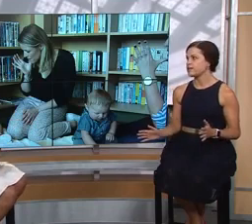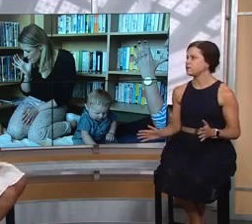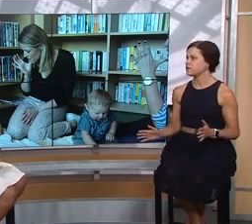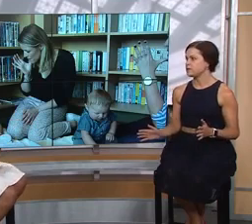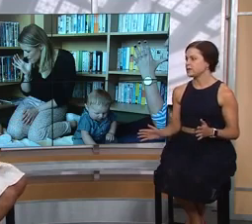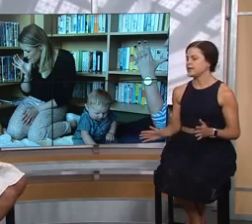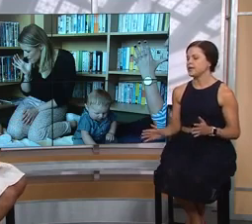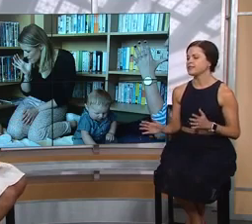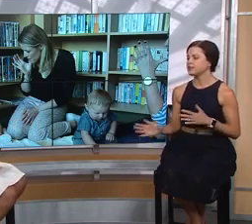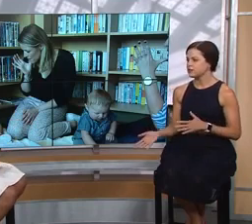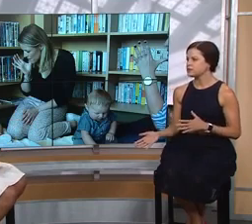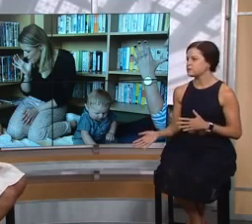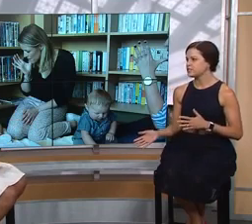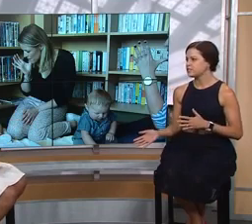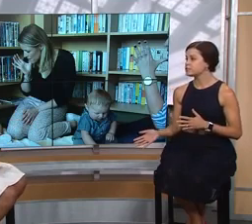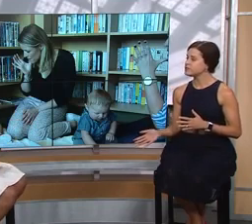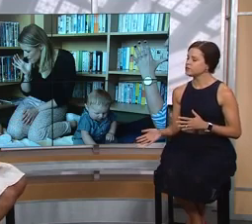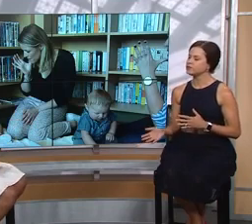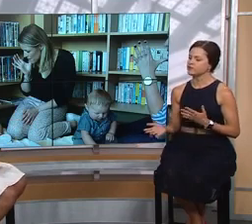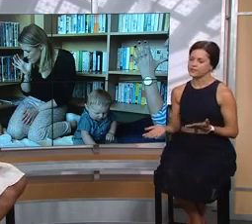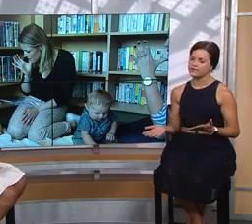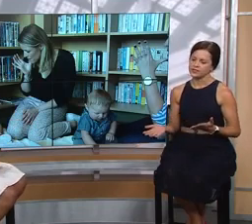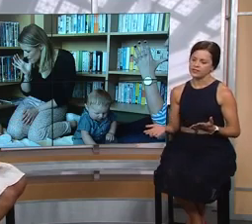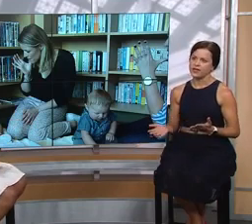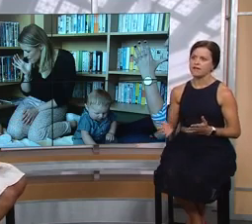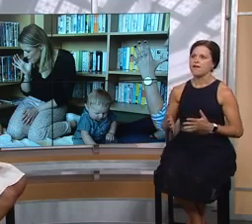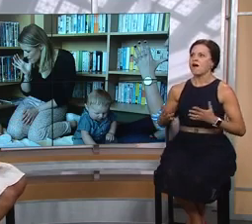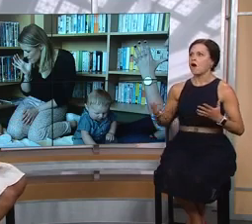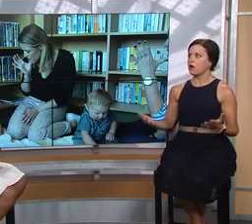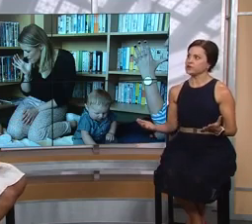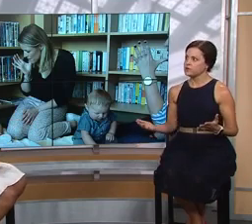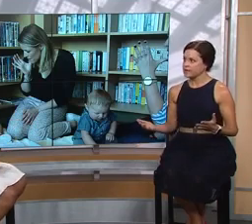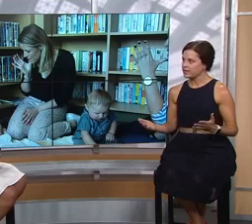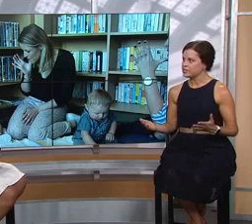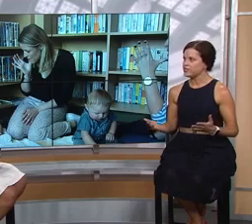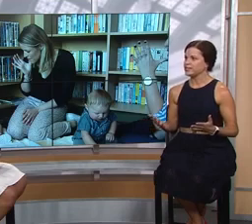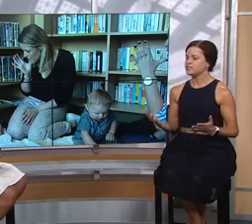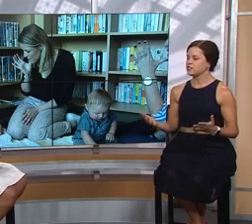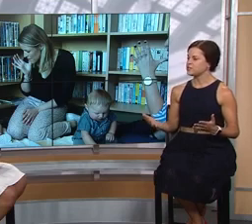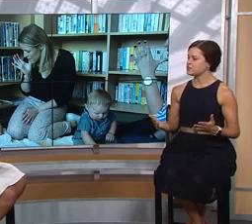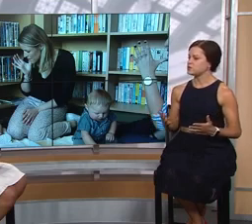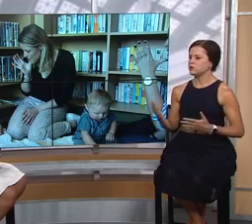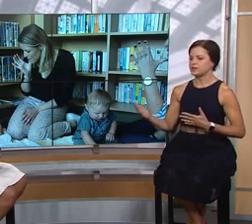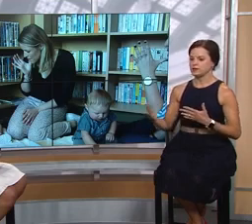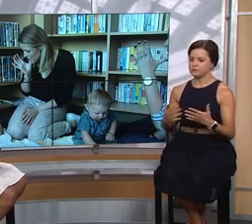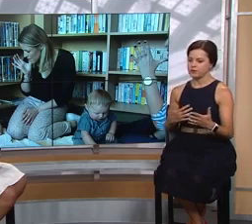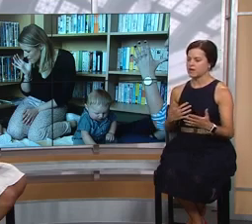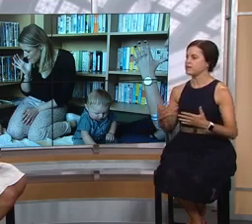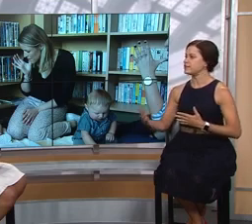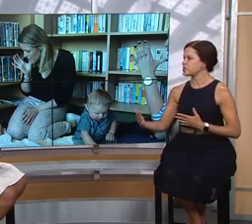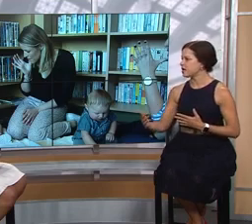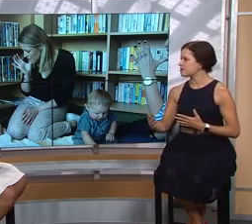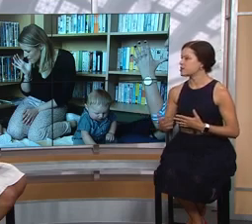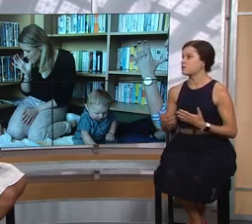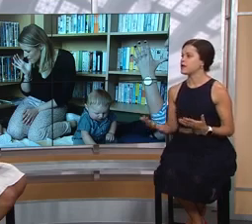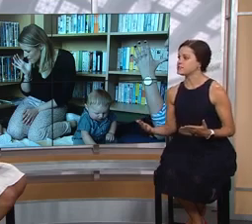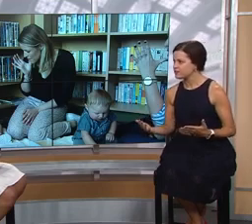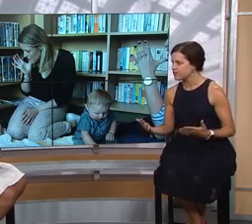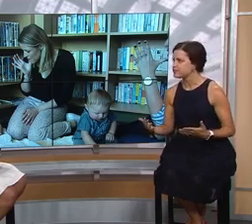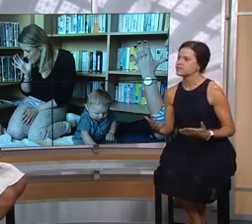with your baby. And at the Hearing and Speech Agency, we really feel that all communication exchanges with a parent and a child are positive, and sign